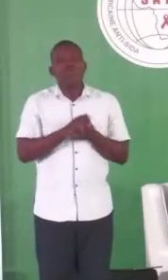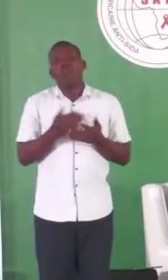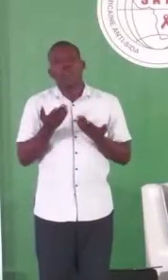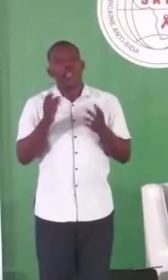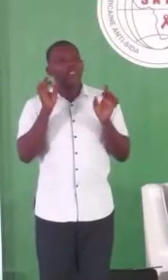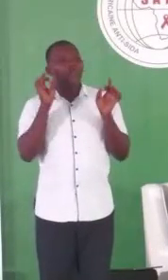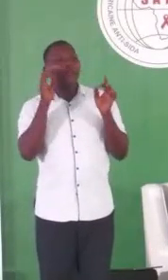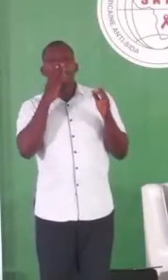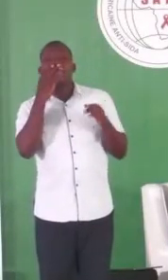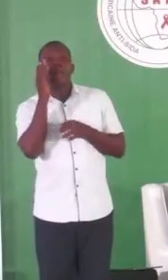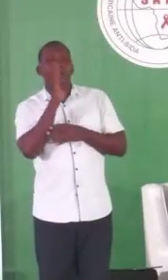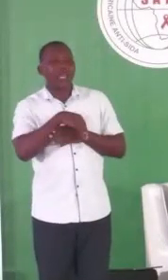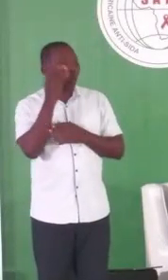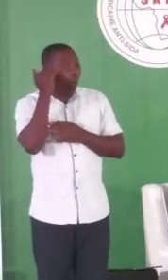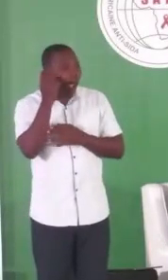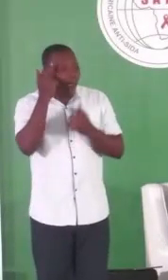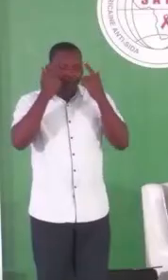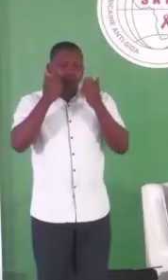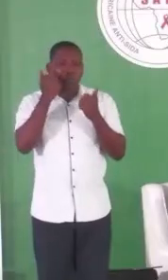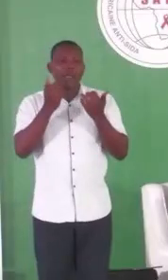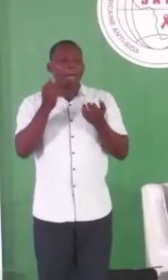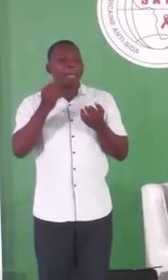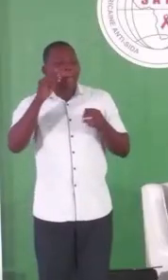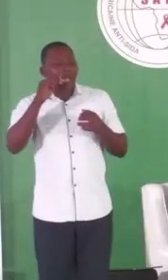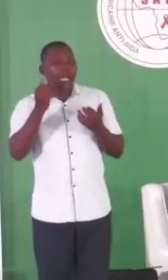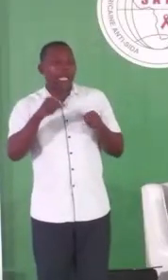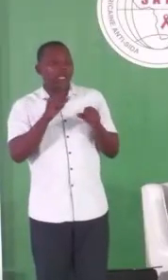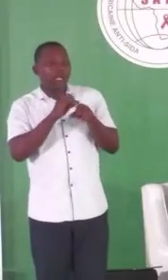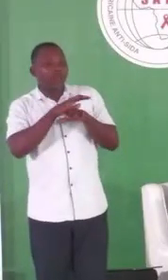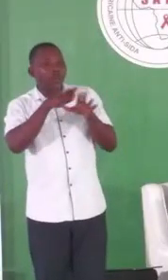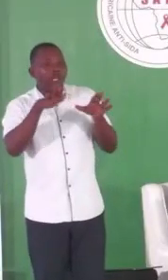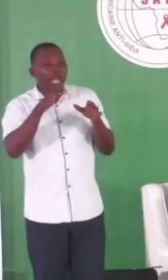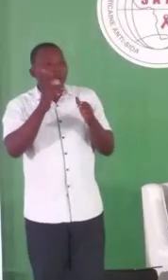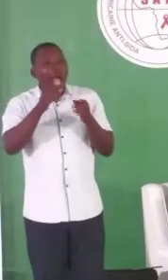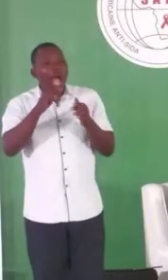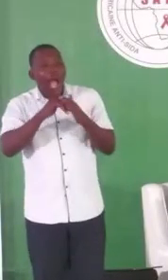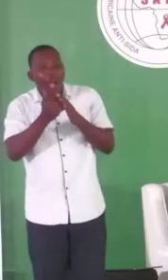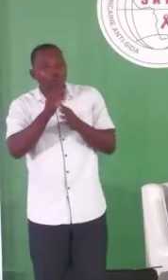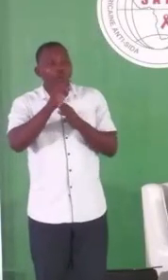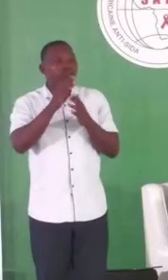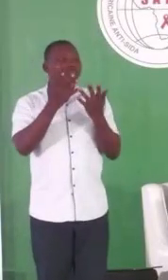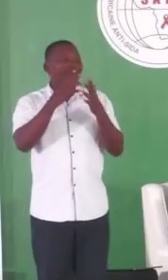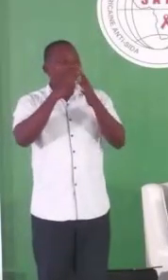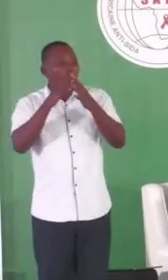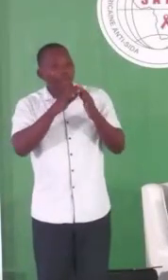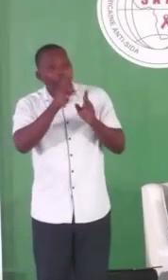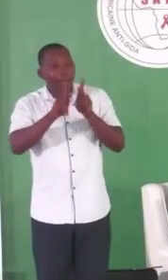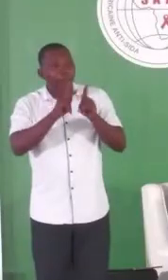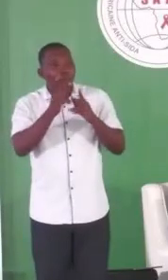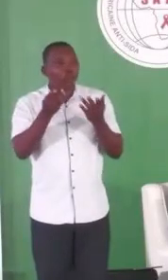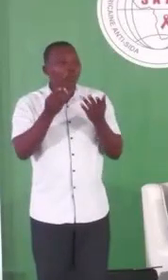the way in which US government funding supports our own efforts to achieve Hep